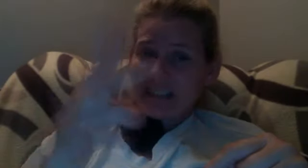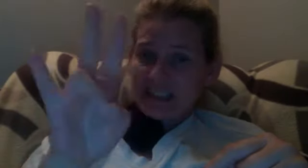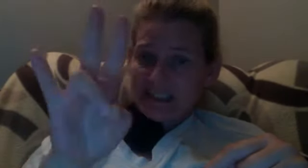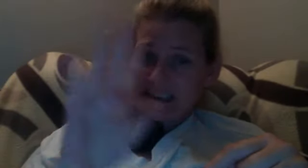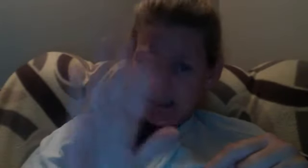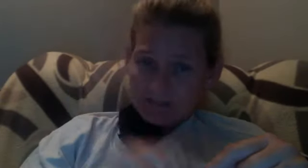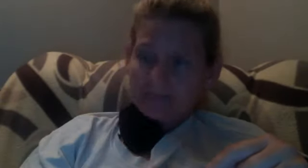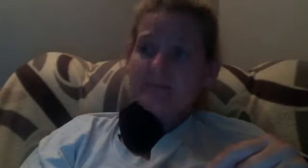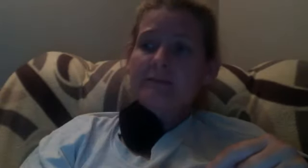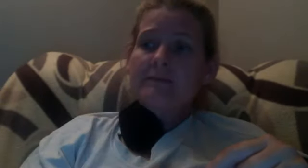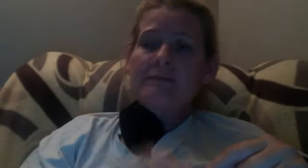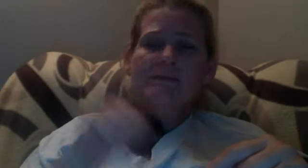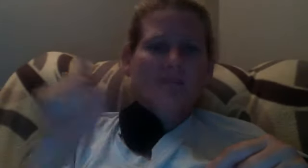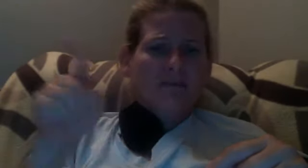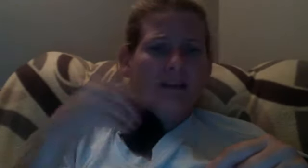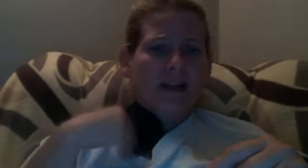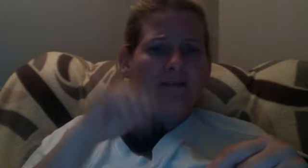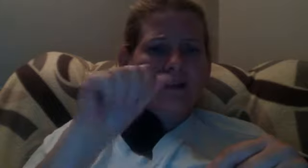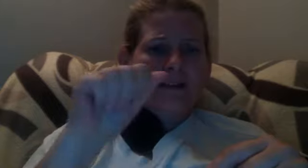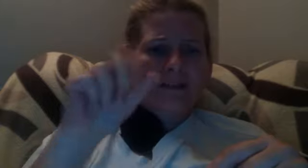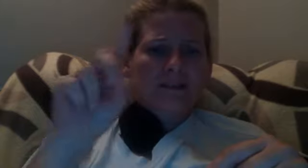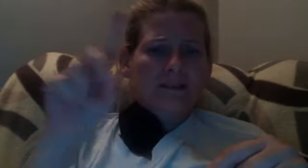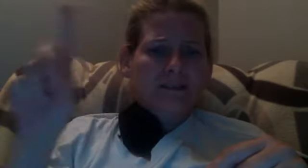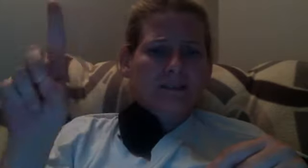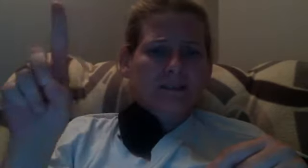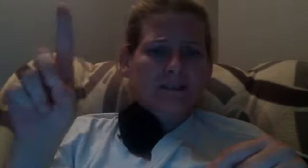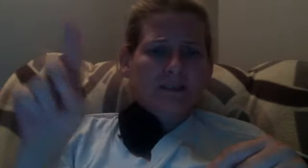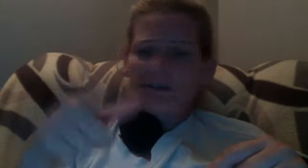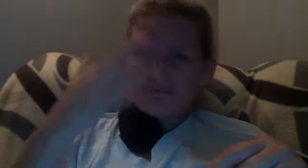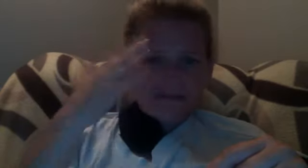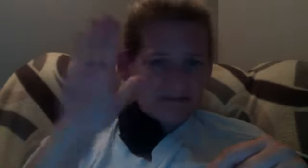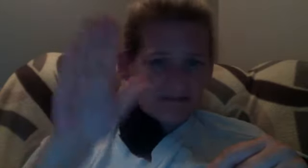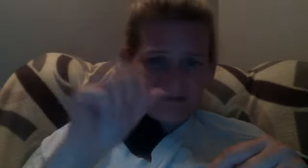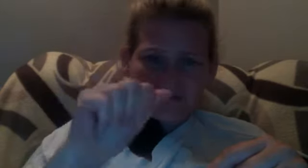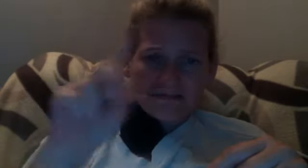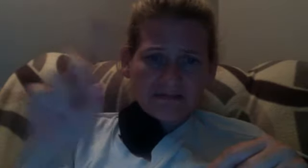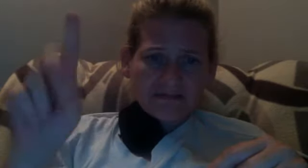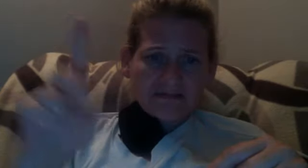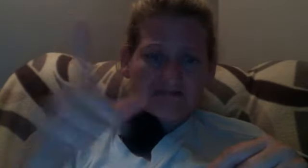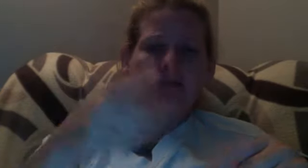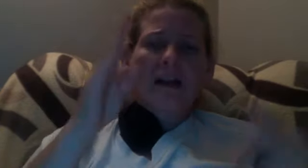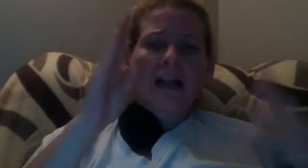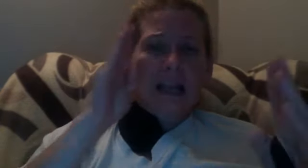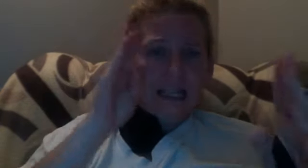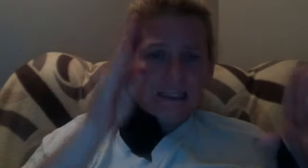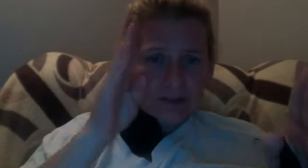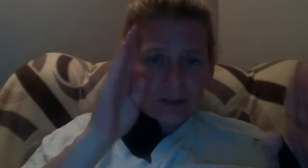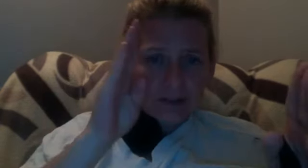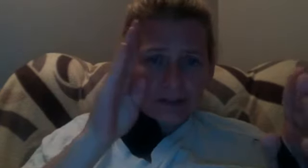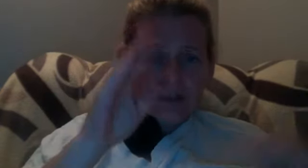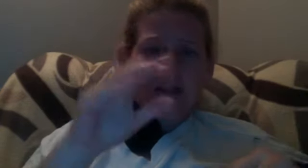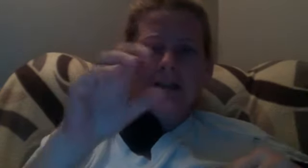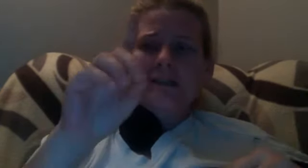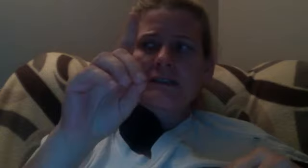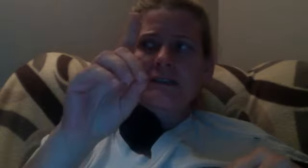fresh. Sorry I'm late, baby. I bet you're starving. So there's no trace of evidence. Hey, I thought I did the dishes. Blast away strong food